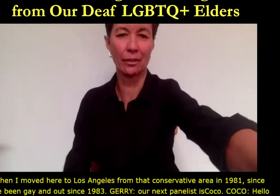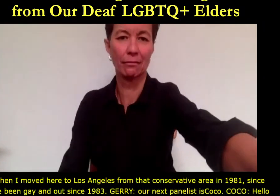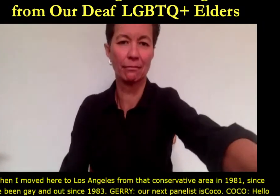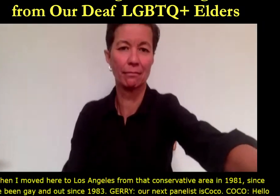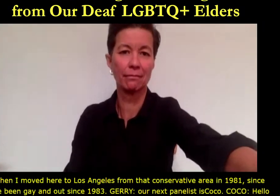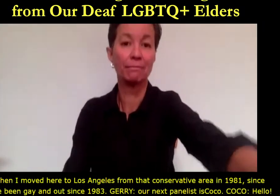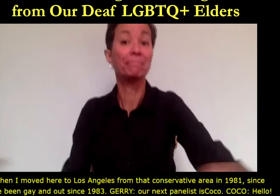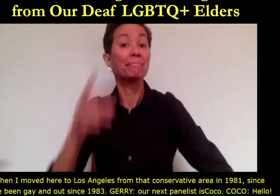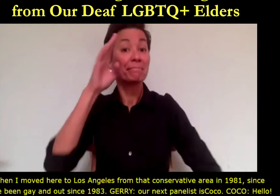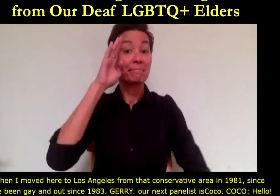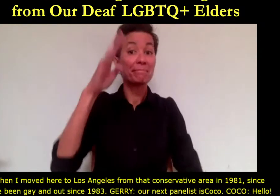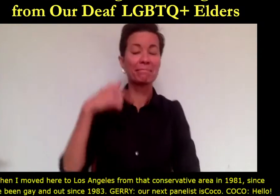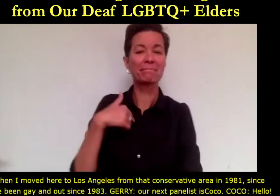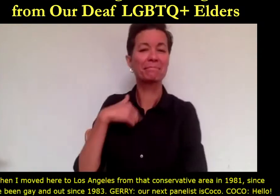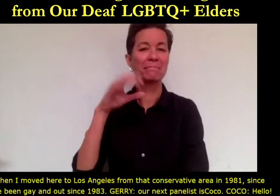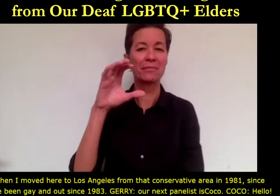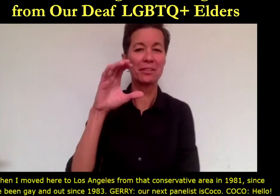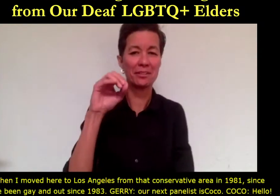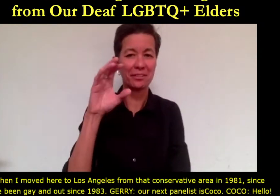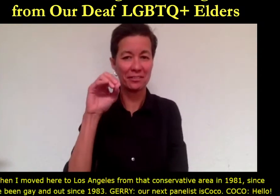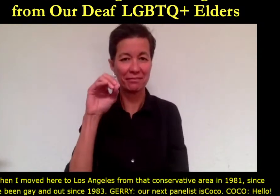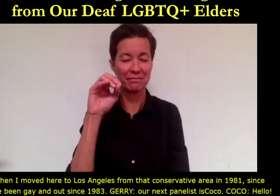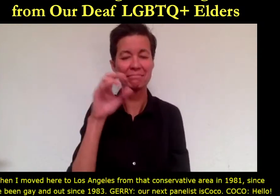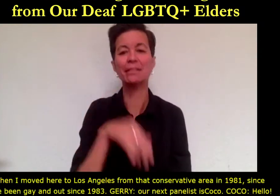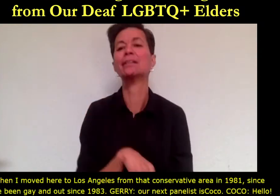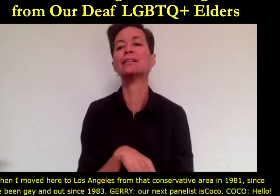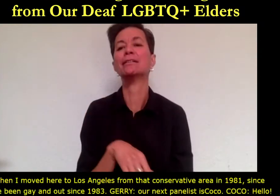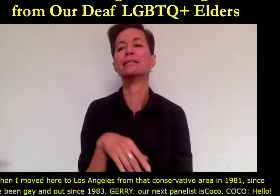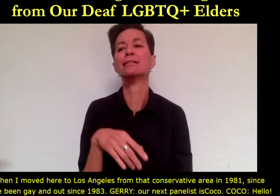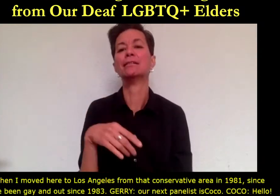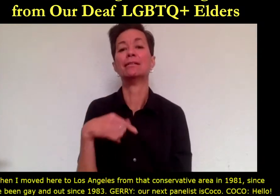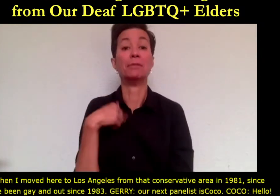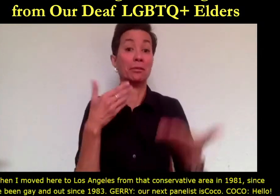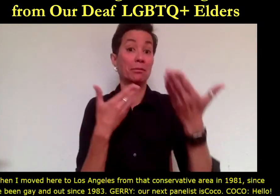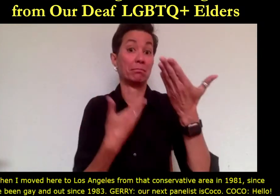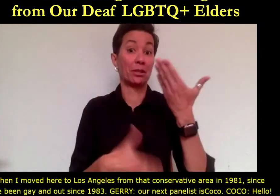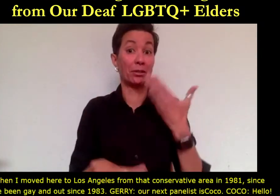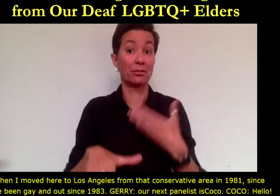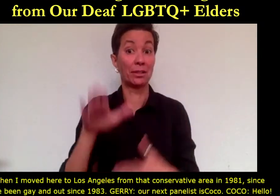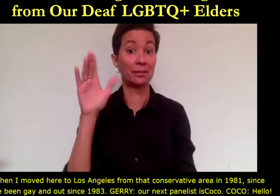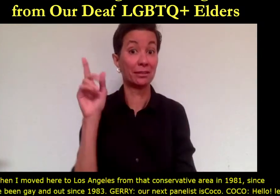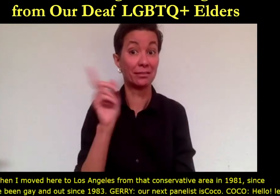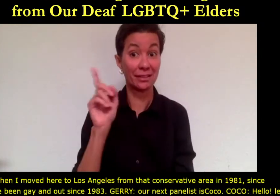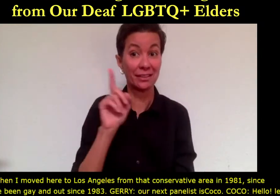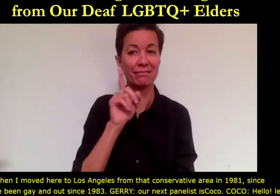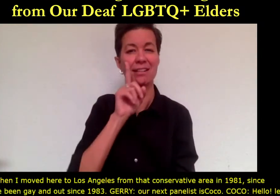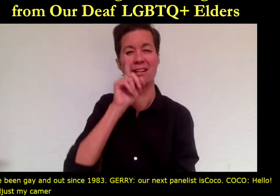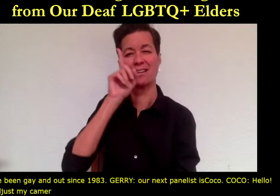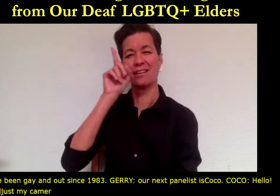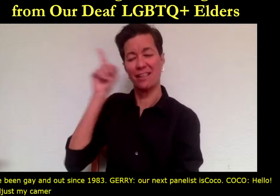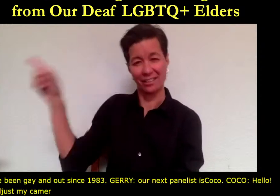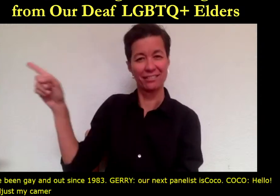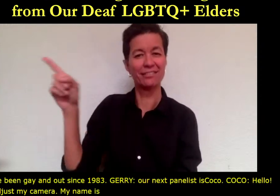oh sorry let me adjust my camera my name is coco i was born and raised